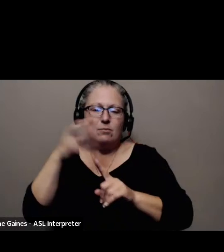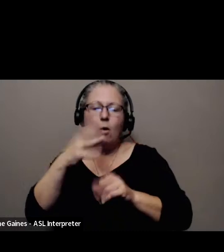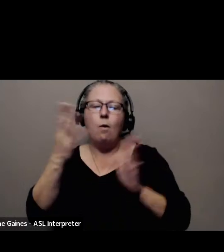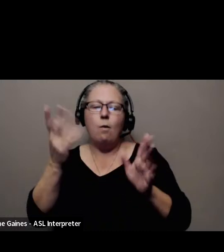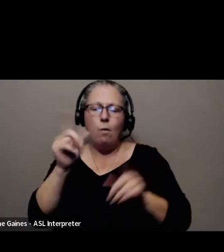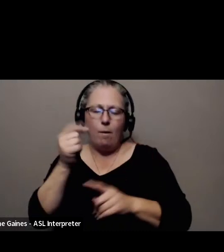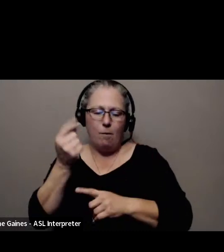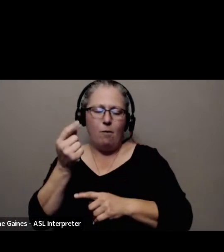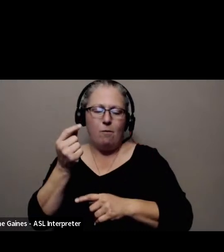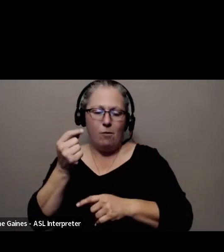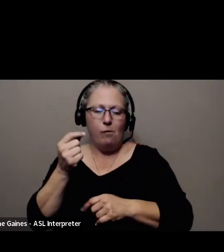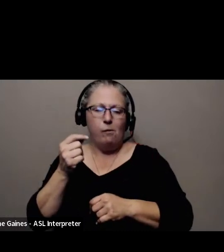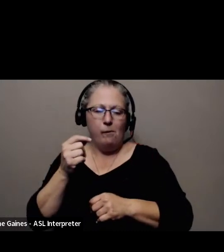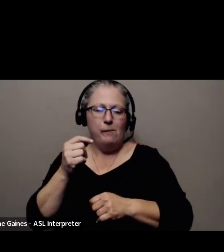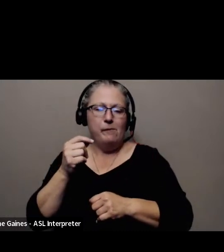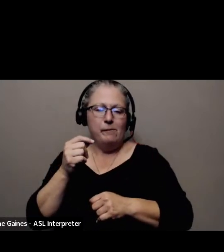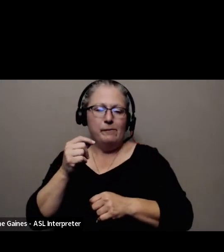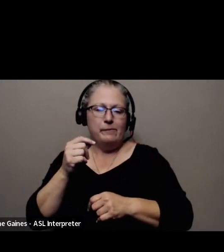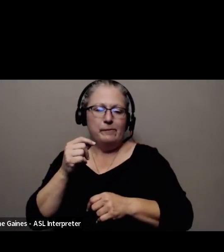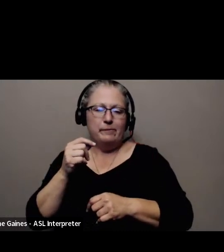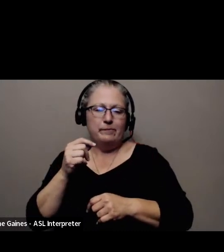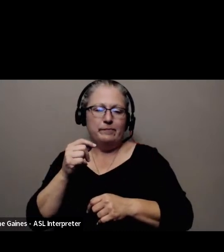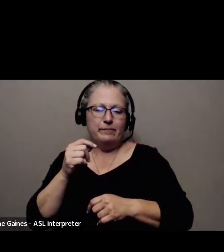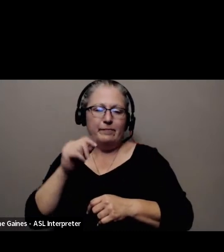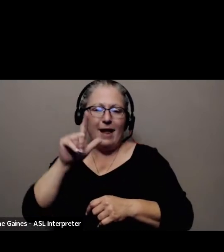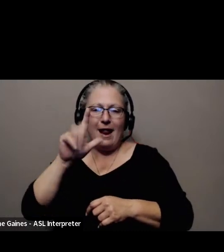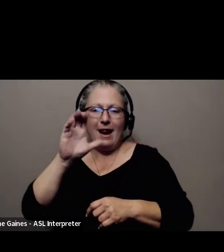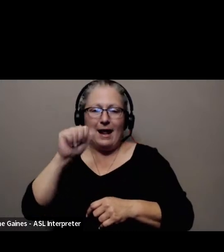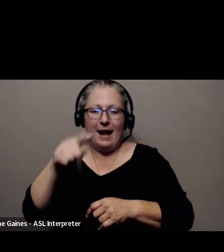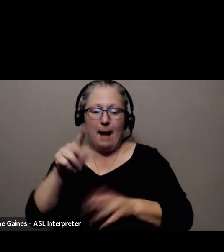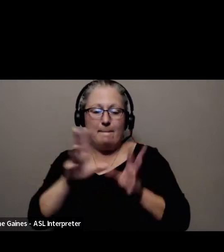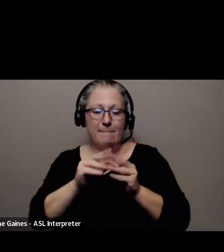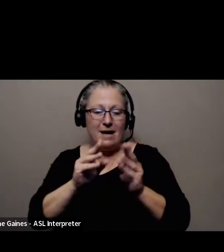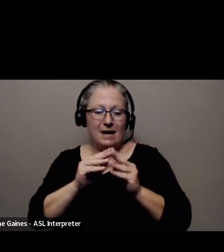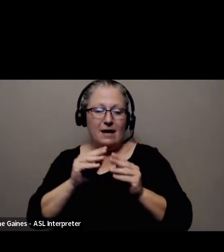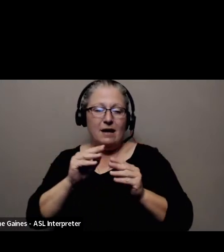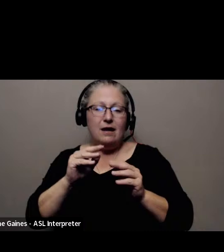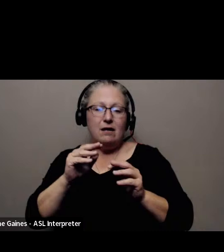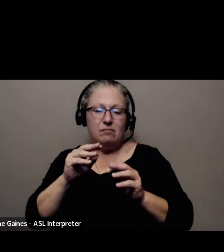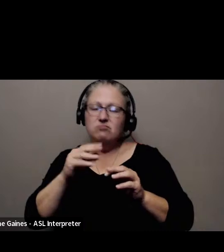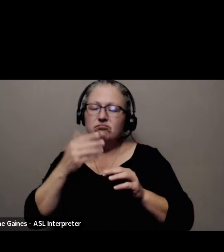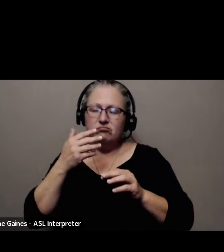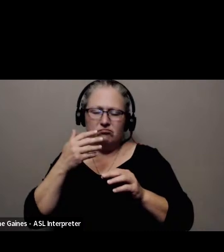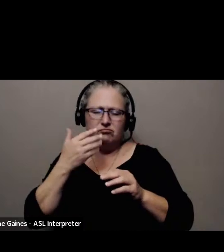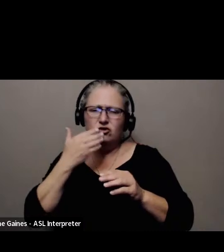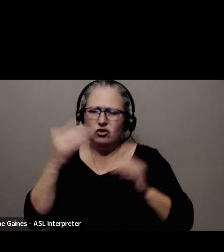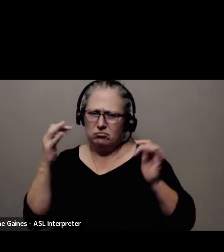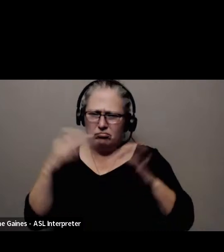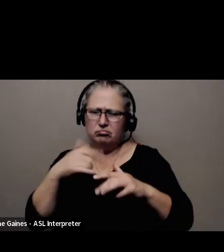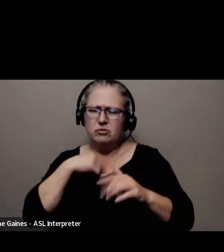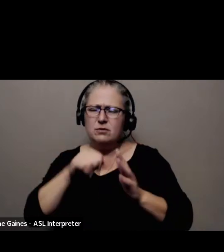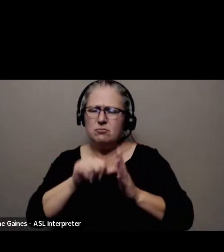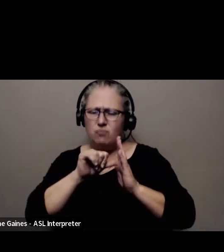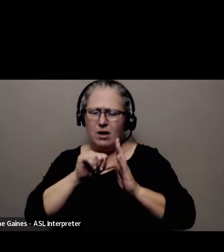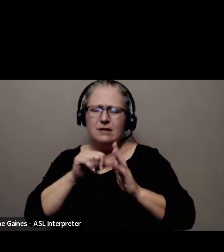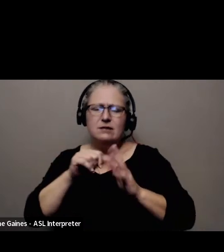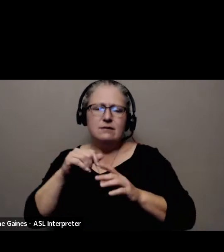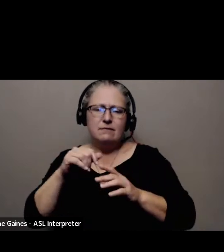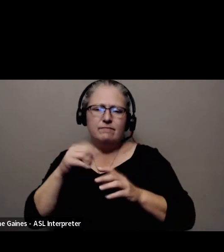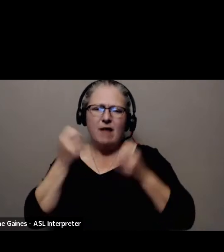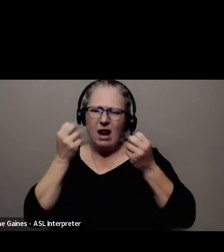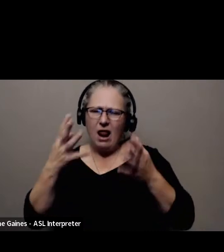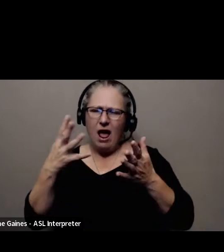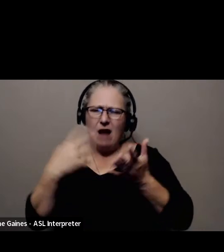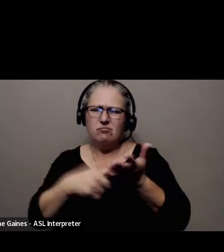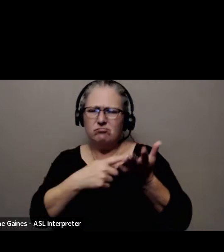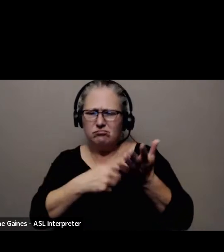thing. The LCAP meeting was very well attended. I was very impressed. A lot of dialogue,